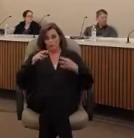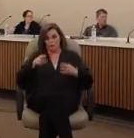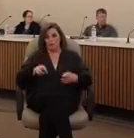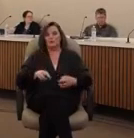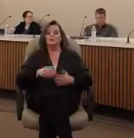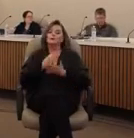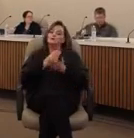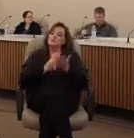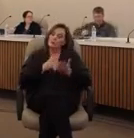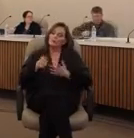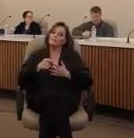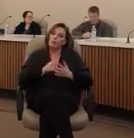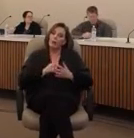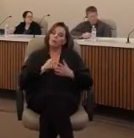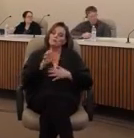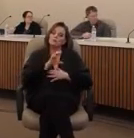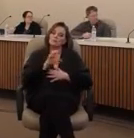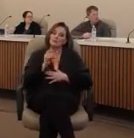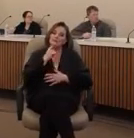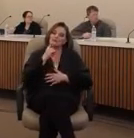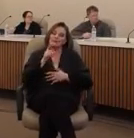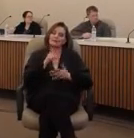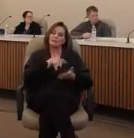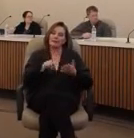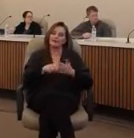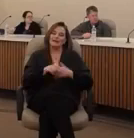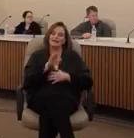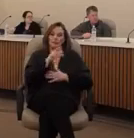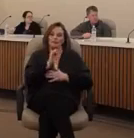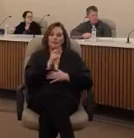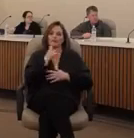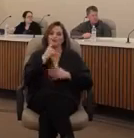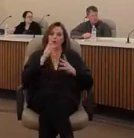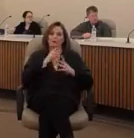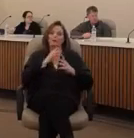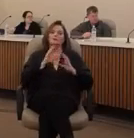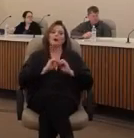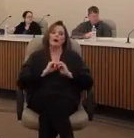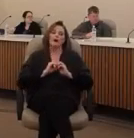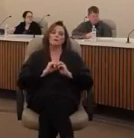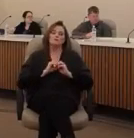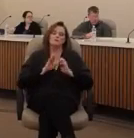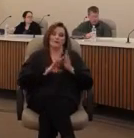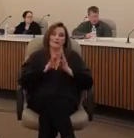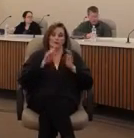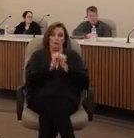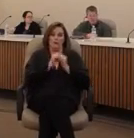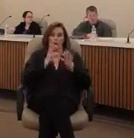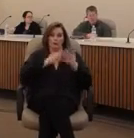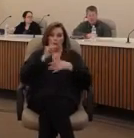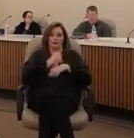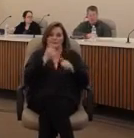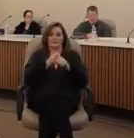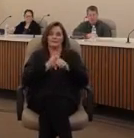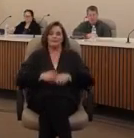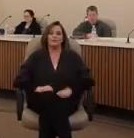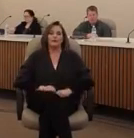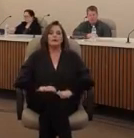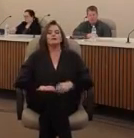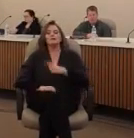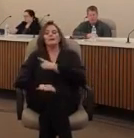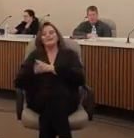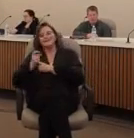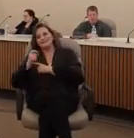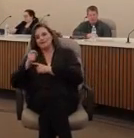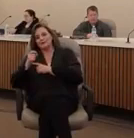a fund for road and sidewalk repair development. Would this project be one of them? The fund they have to pay into